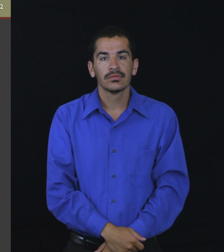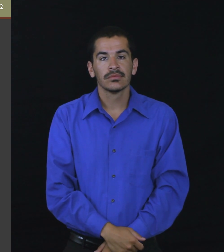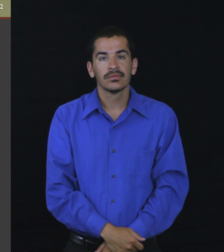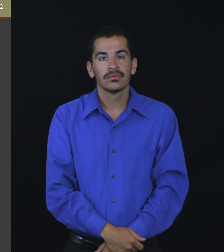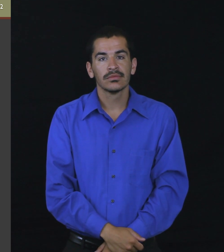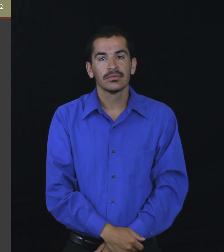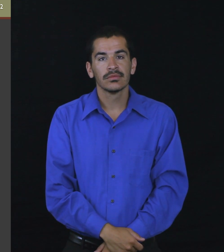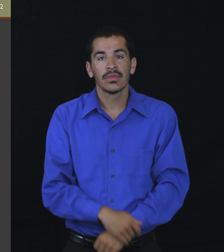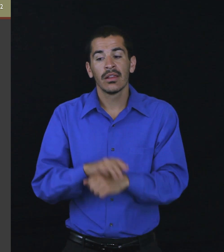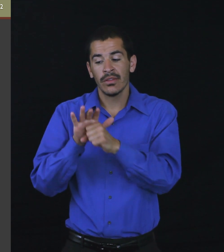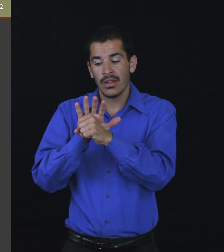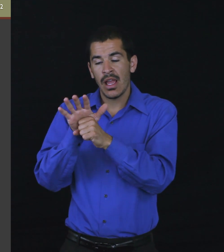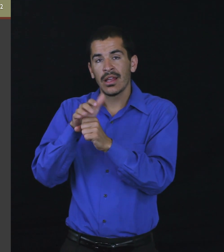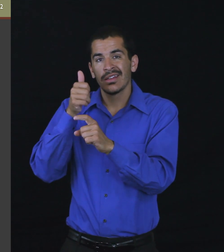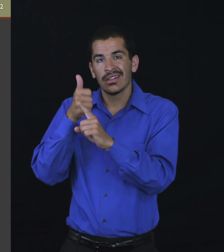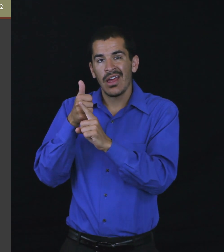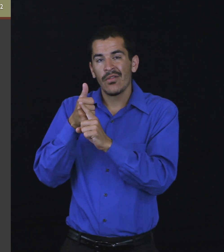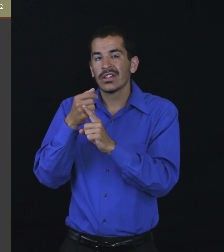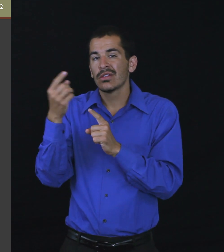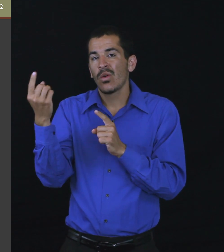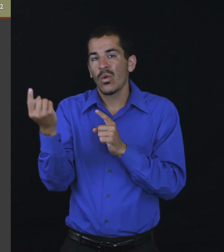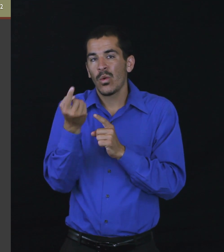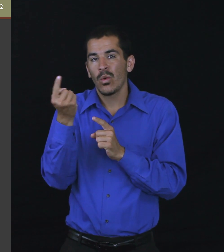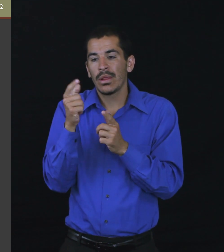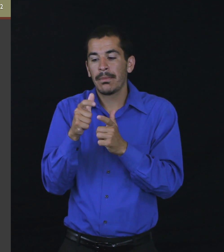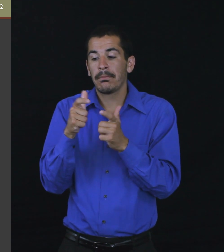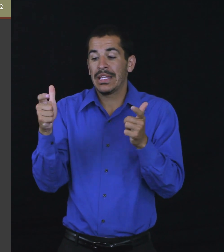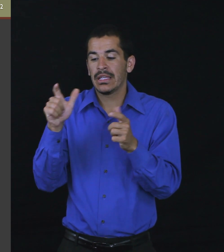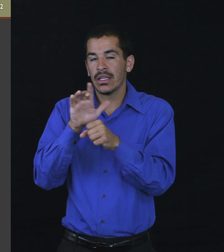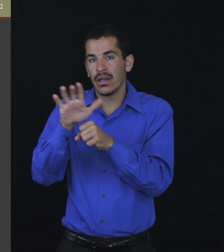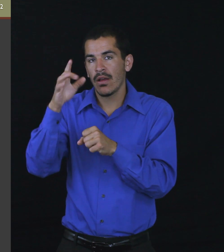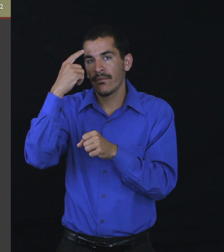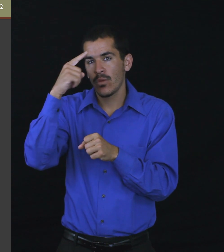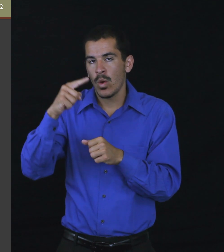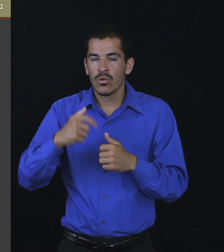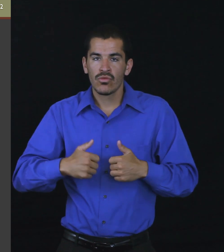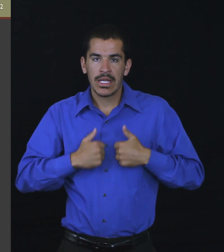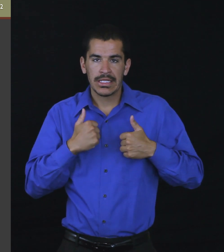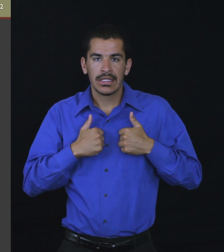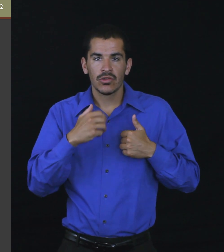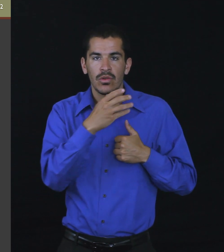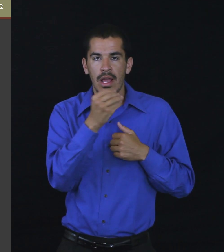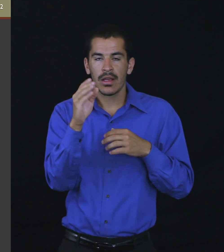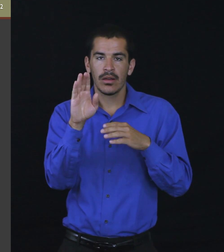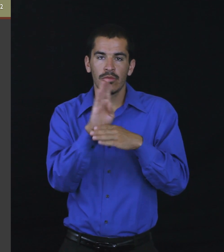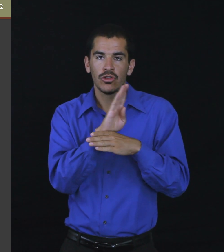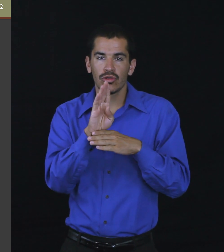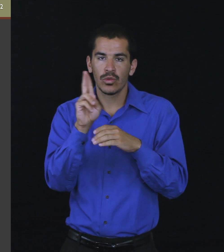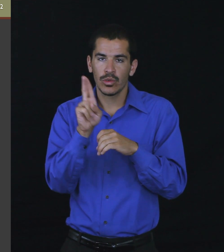The site is only large enough for residential and commercial uses.